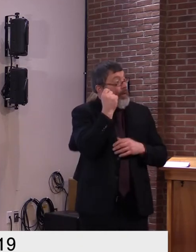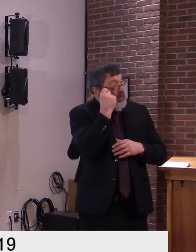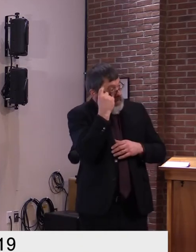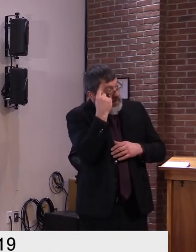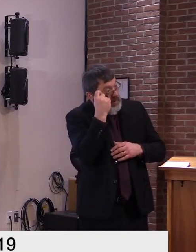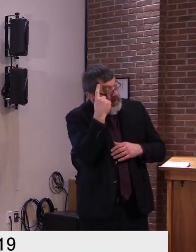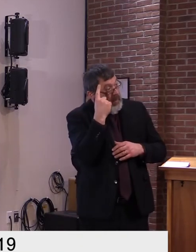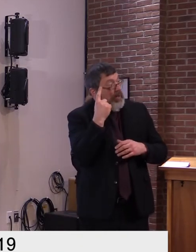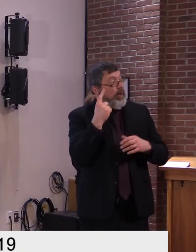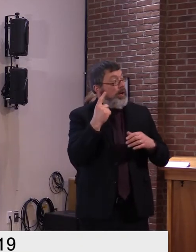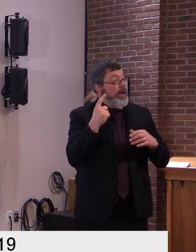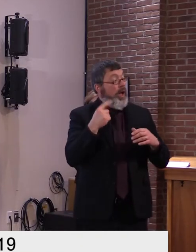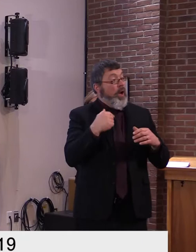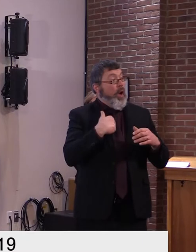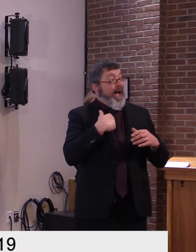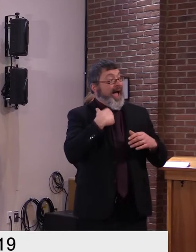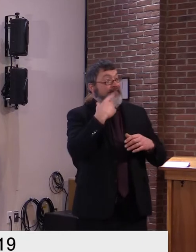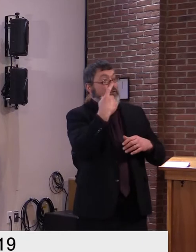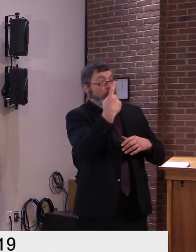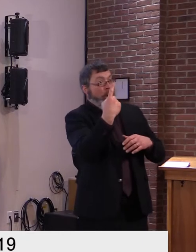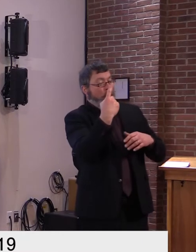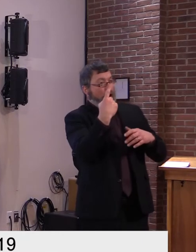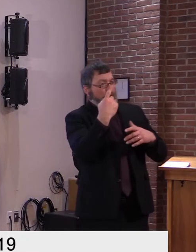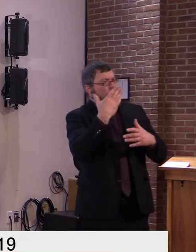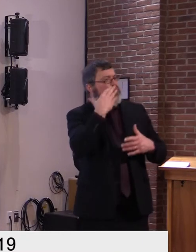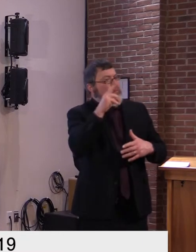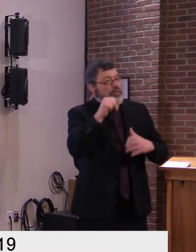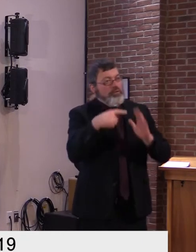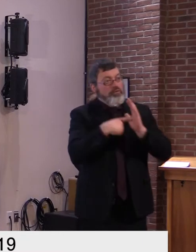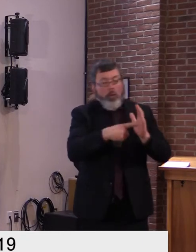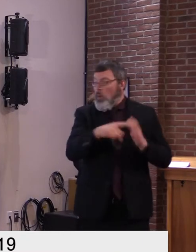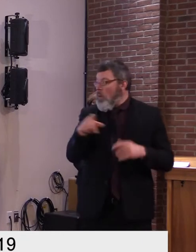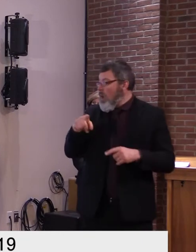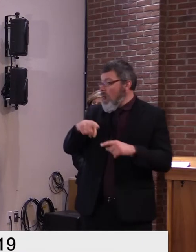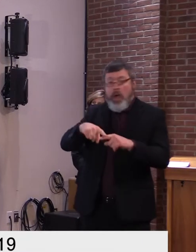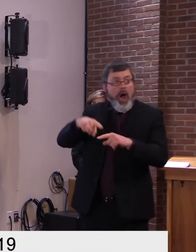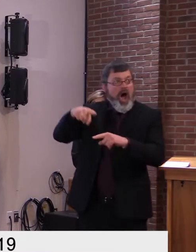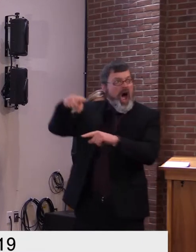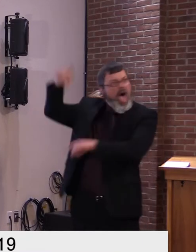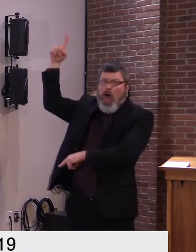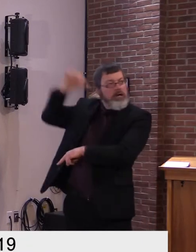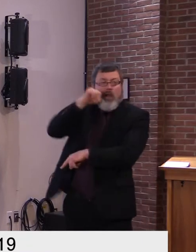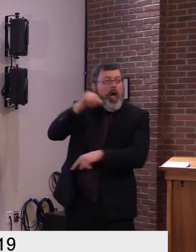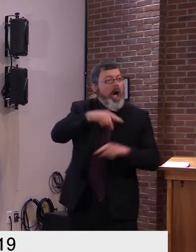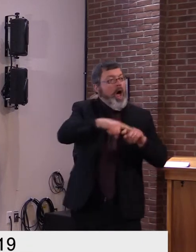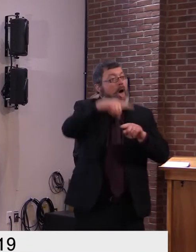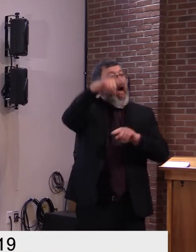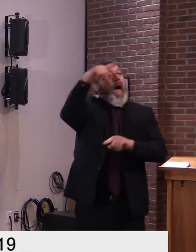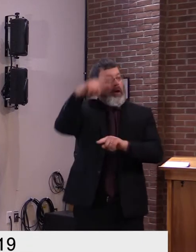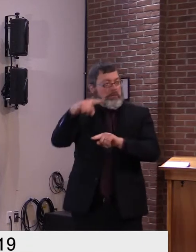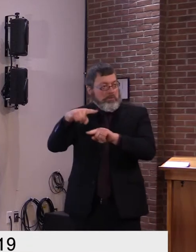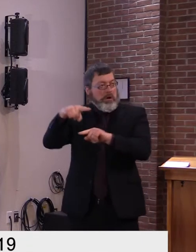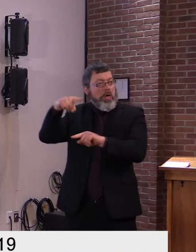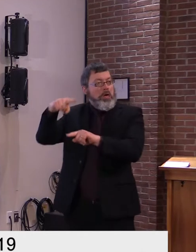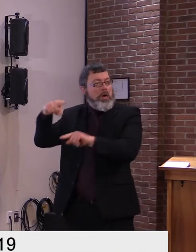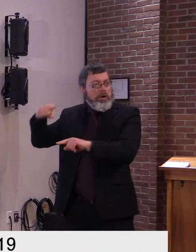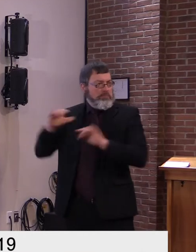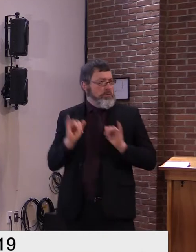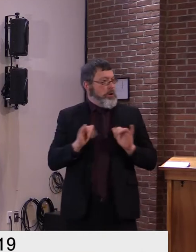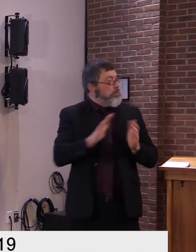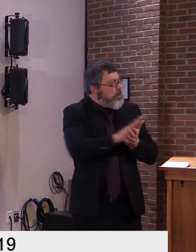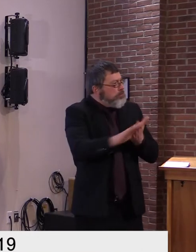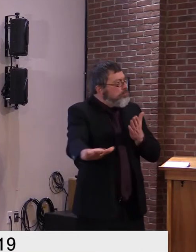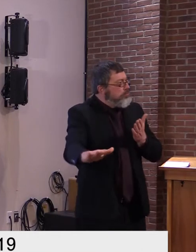look at the COVID-19 tracker website, you'll find that the only two states that are orange, not